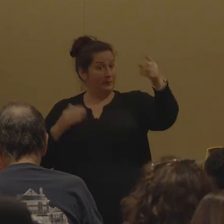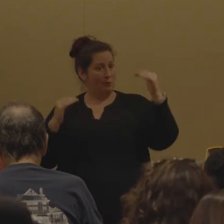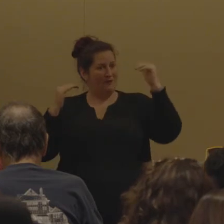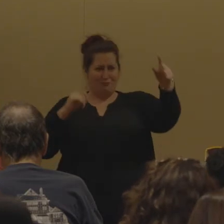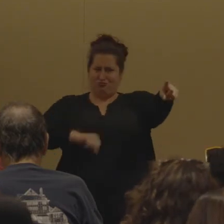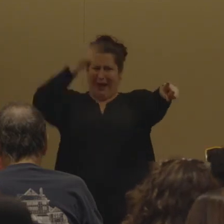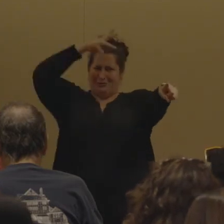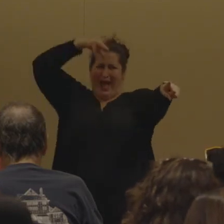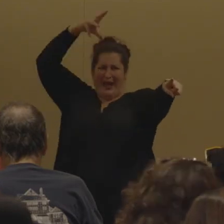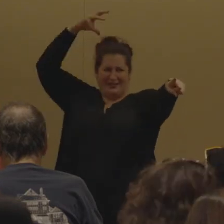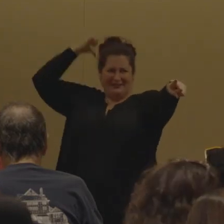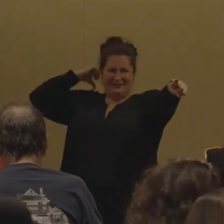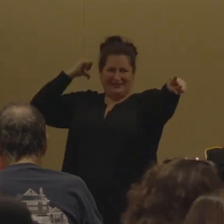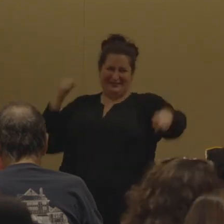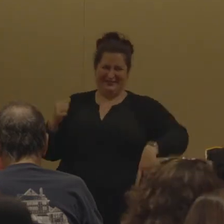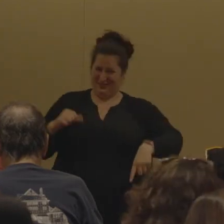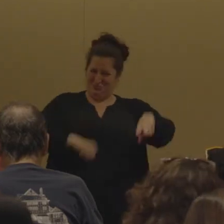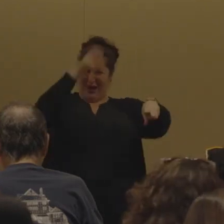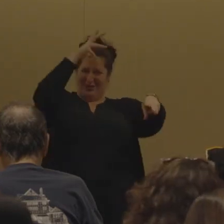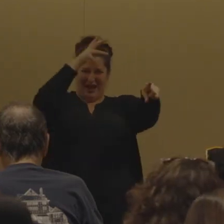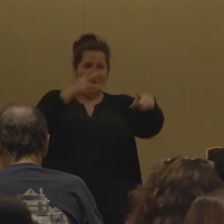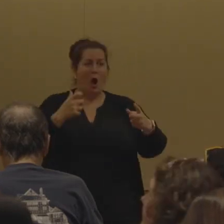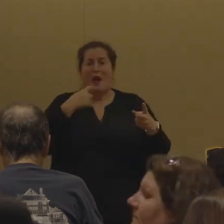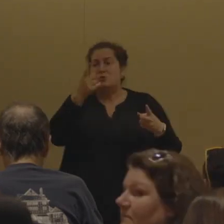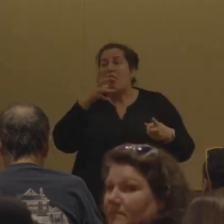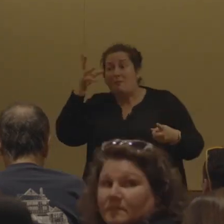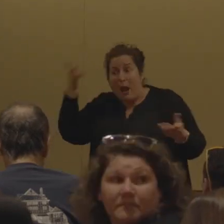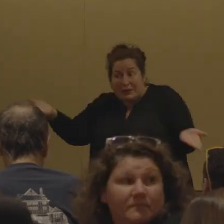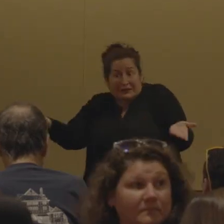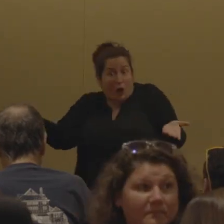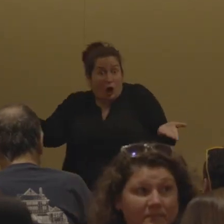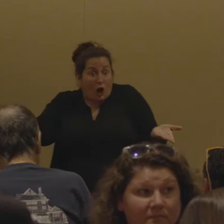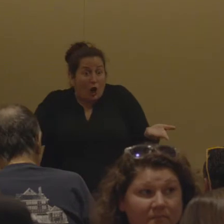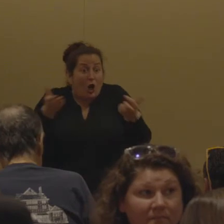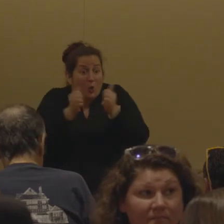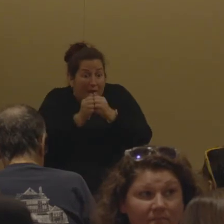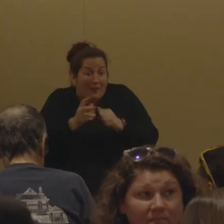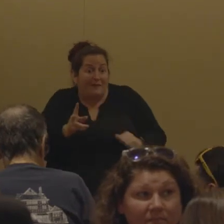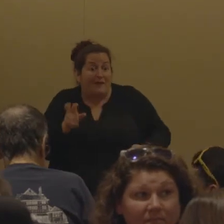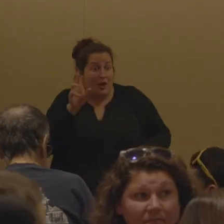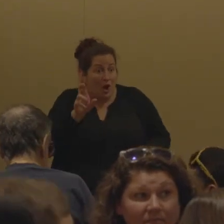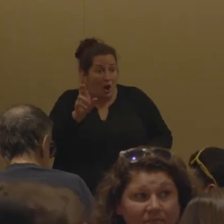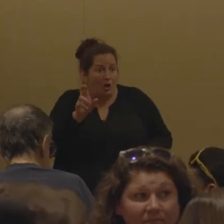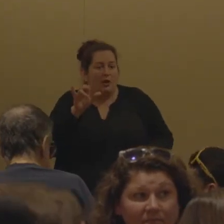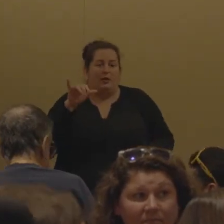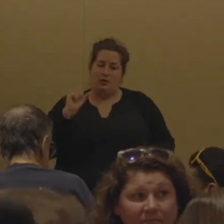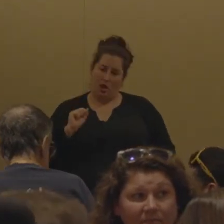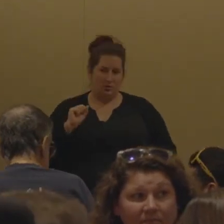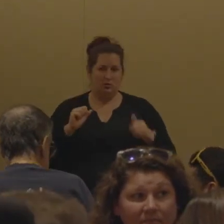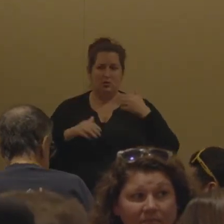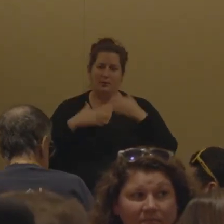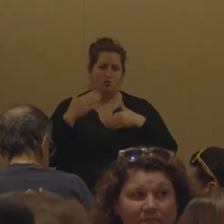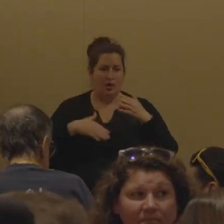that's proud dad back there. Yeah, and I wanted to say something to the parents in here and everything like that. With Voc Rehab, it is a process. You are